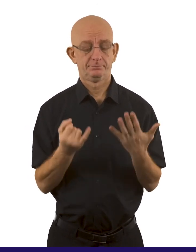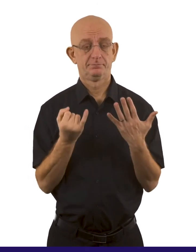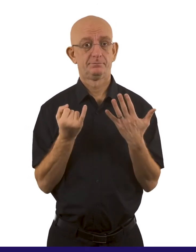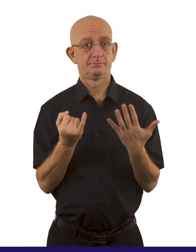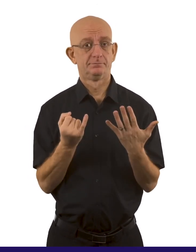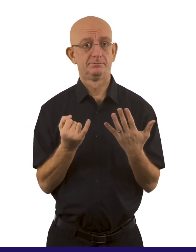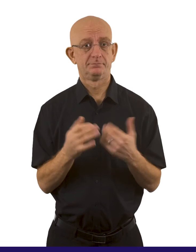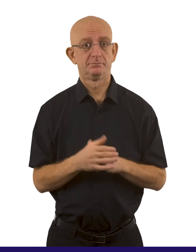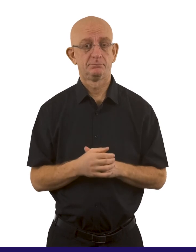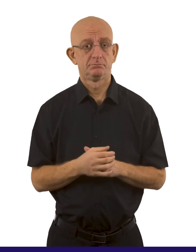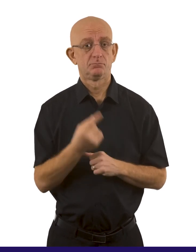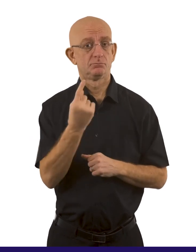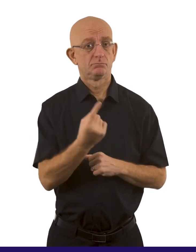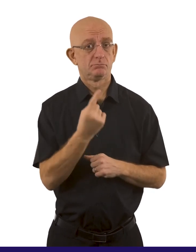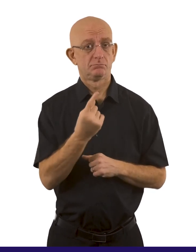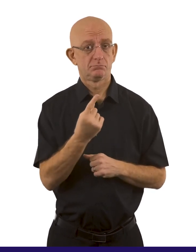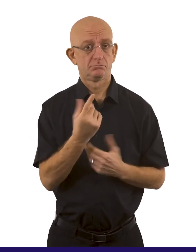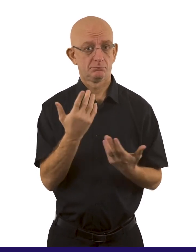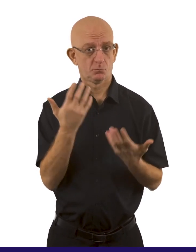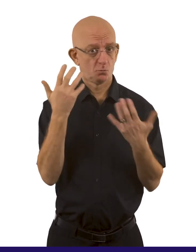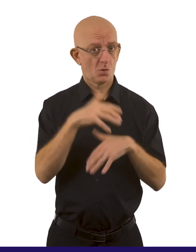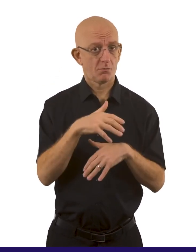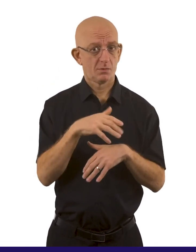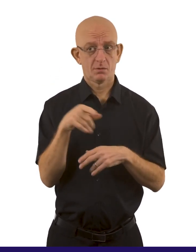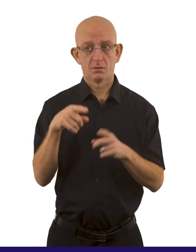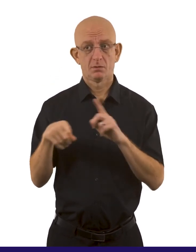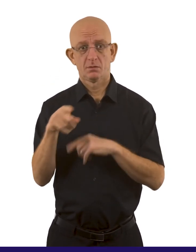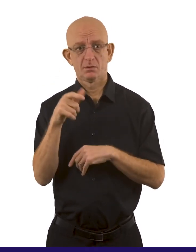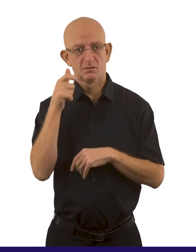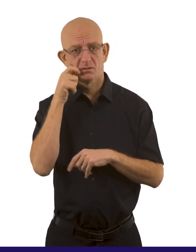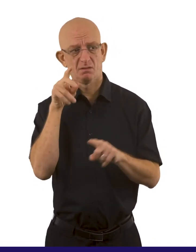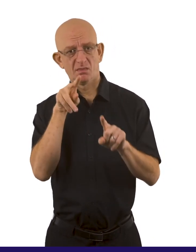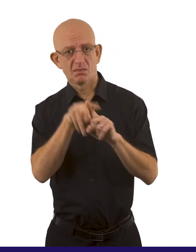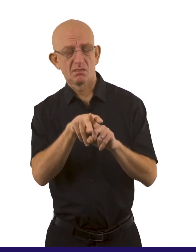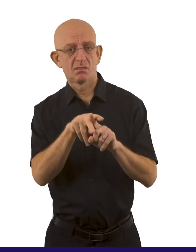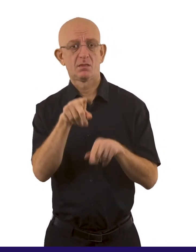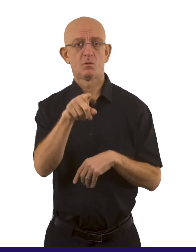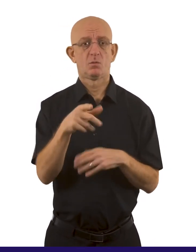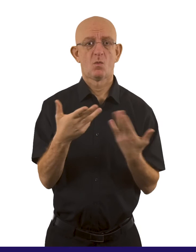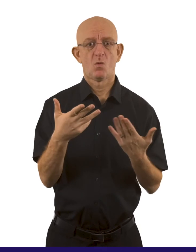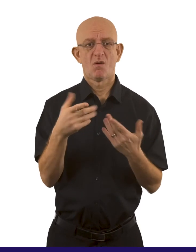Do you ever worry about being insulted or harassed while in the street or any other public place?